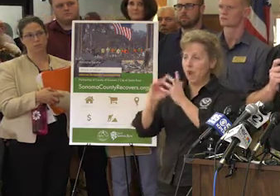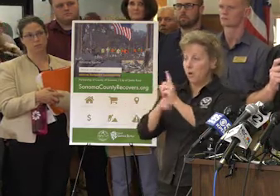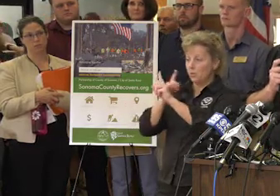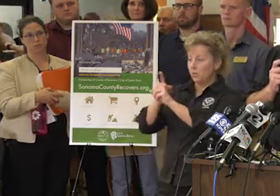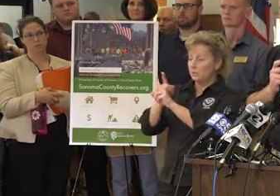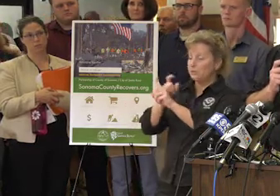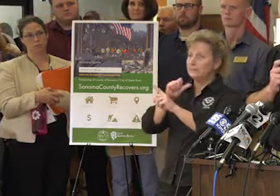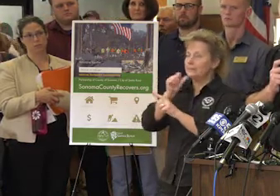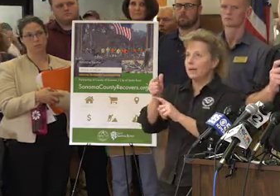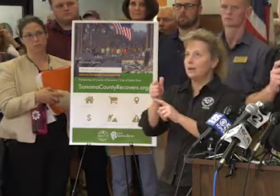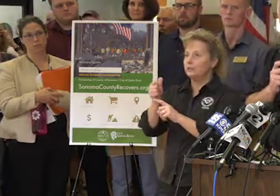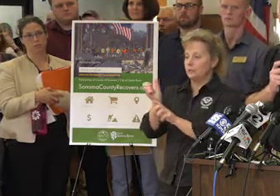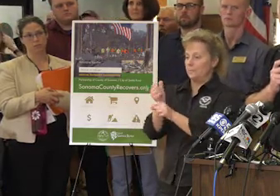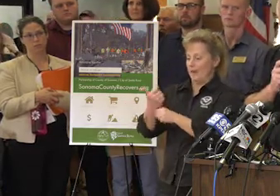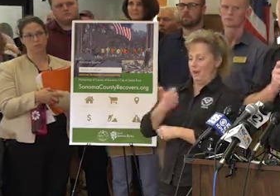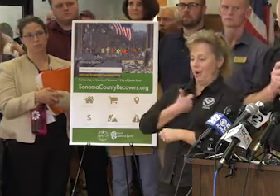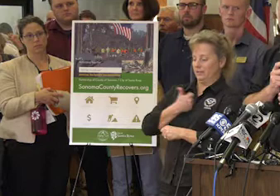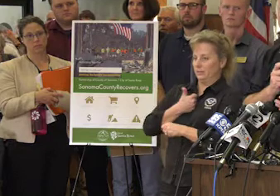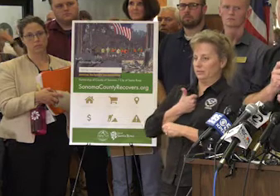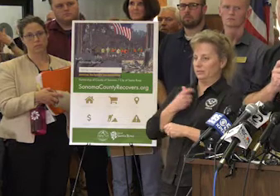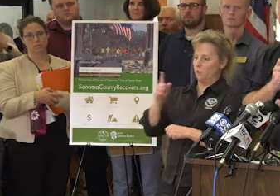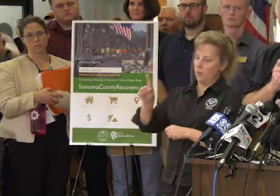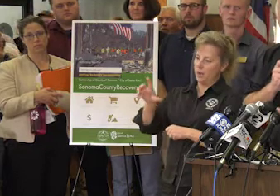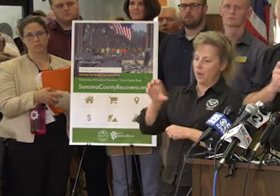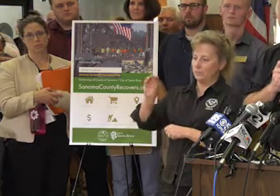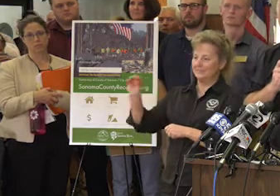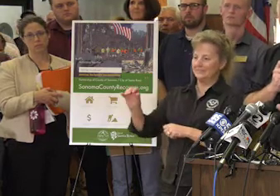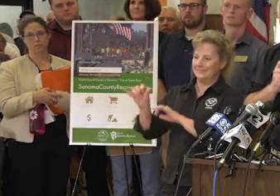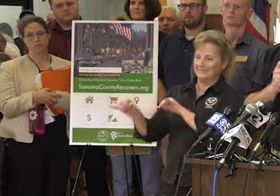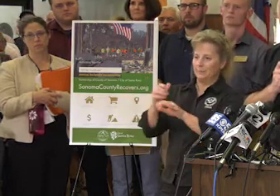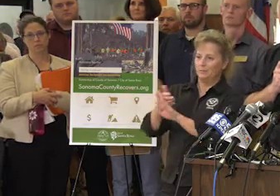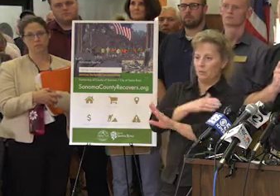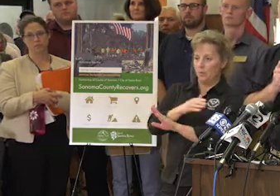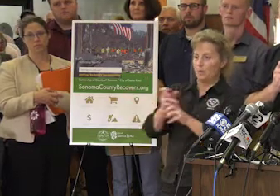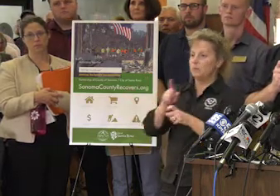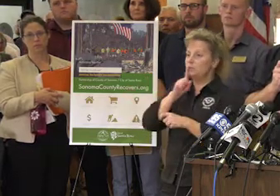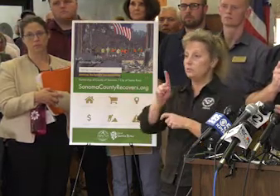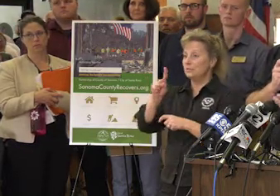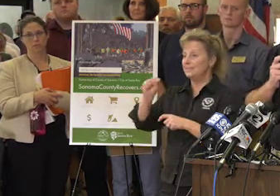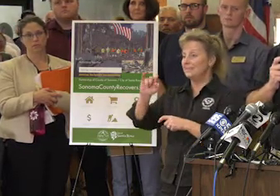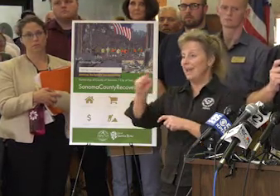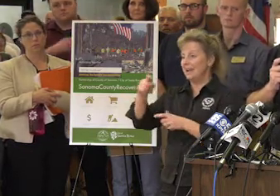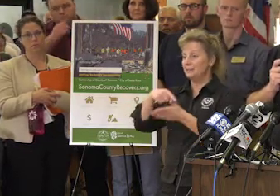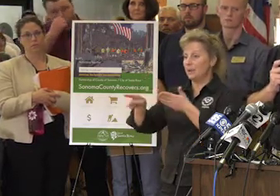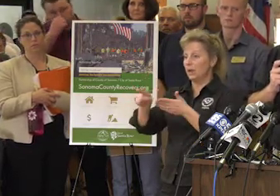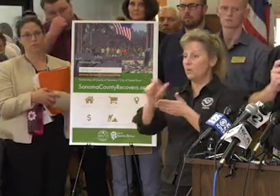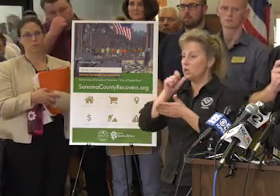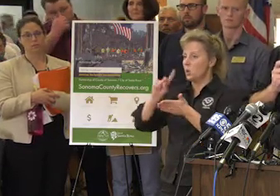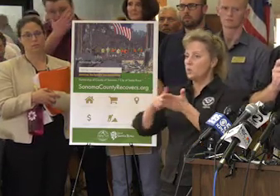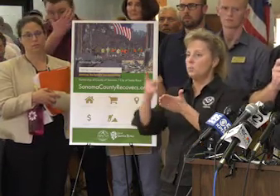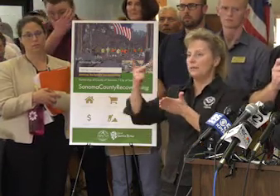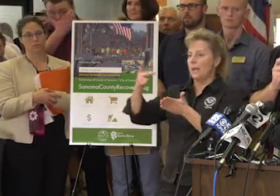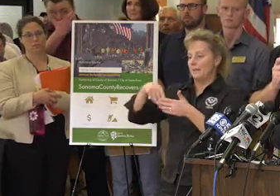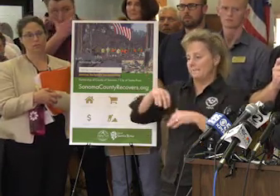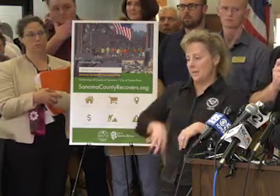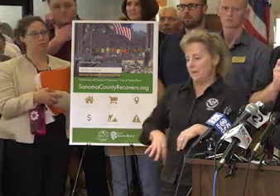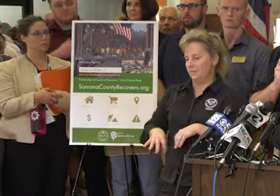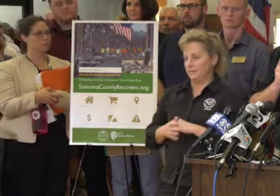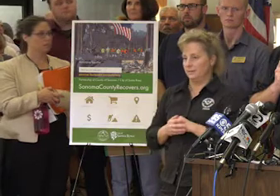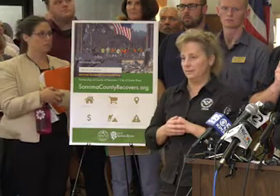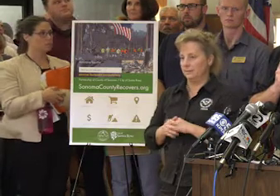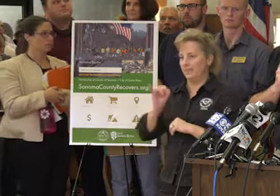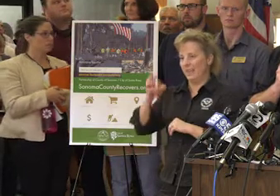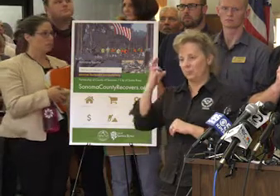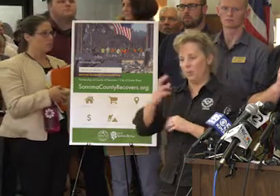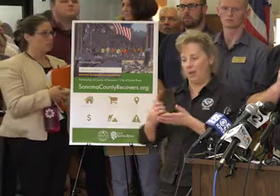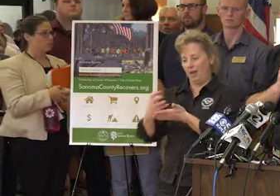to make ourselves whole. Our objective is to ensure that as taxpayers are paying for this, we don't duplicate benefits. And that's the reason that